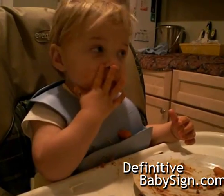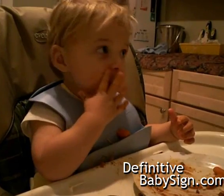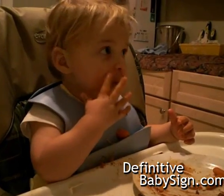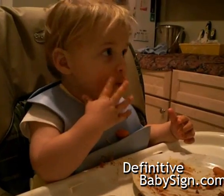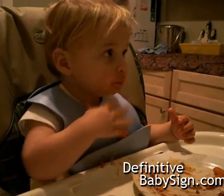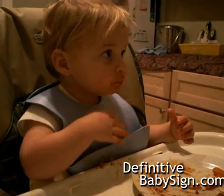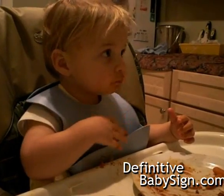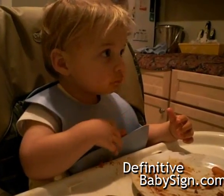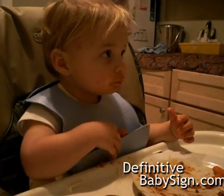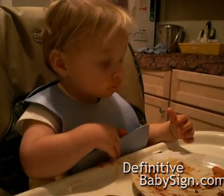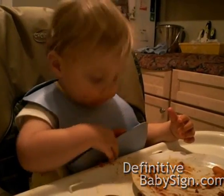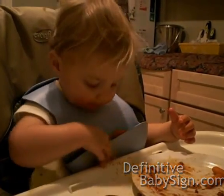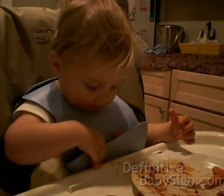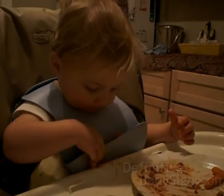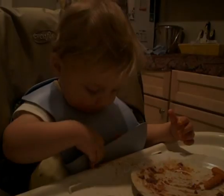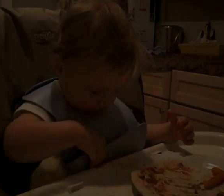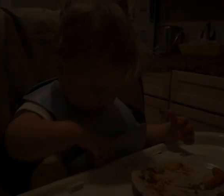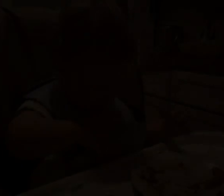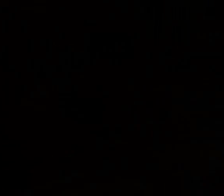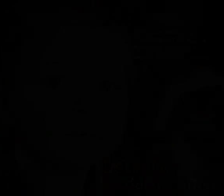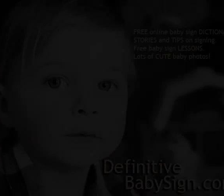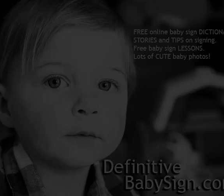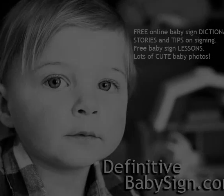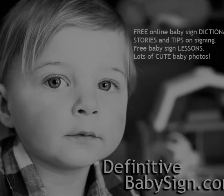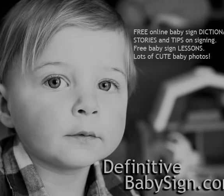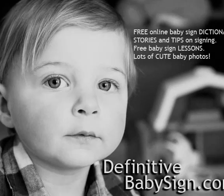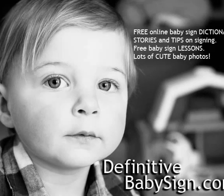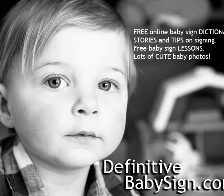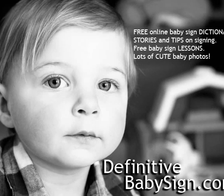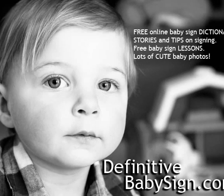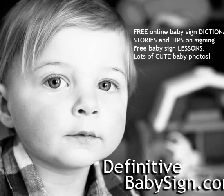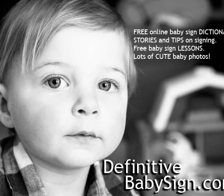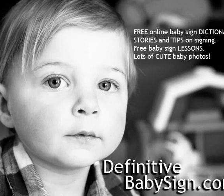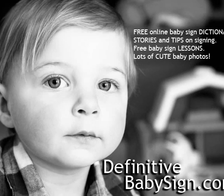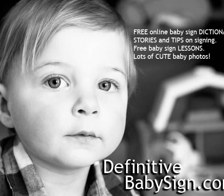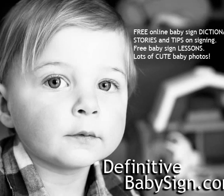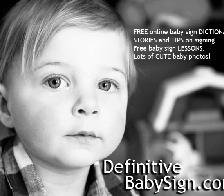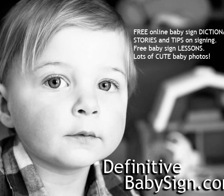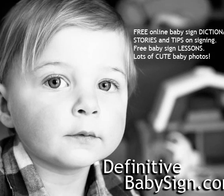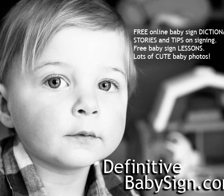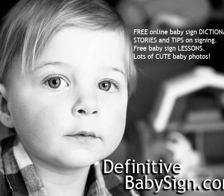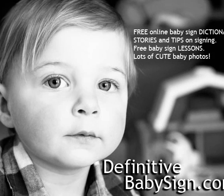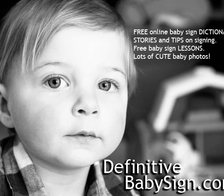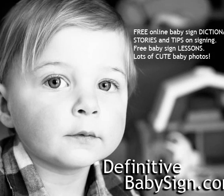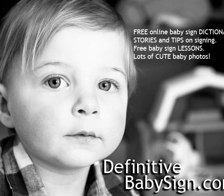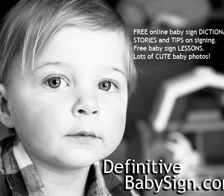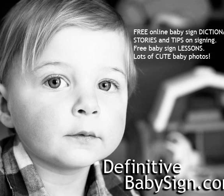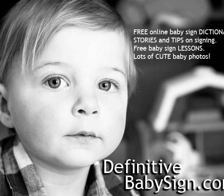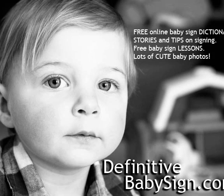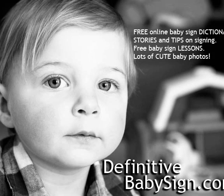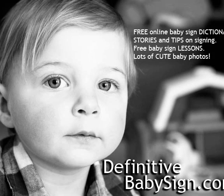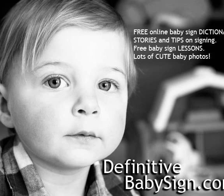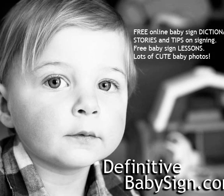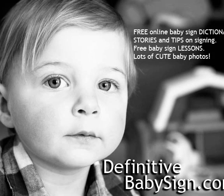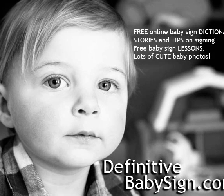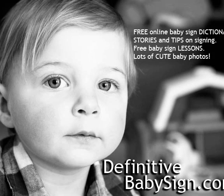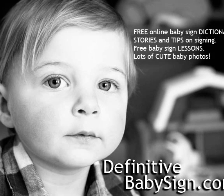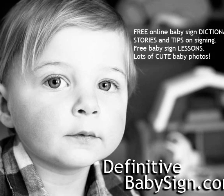You would hold them. Here you